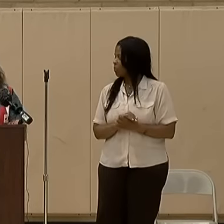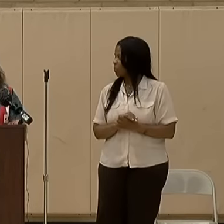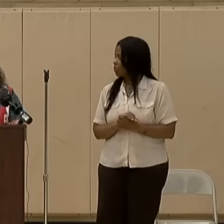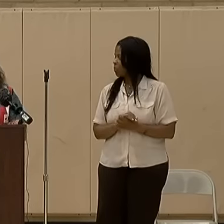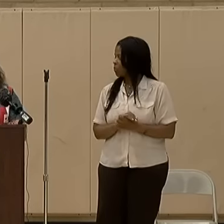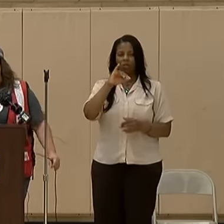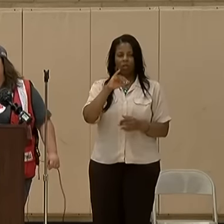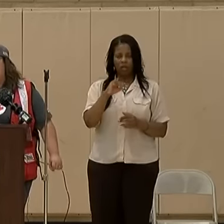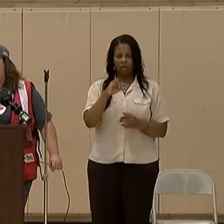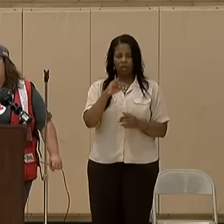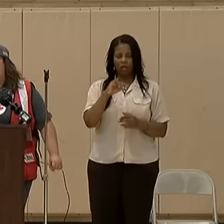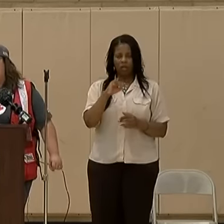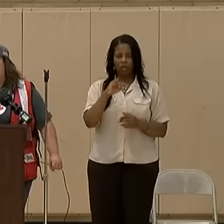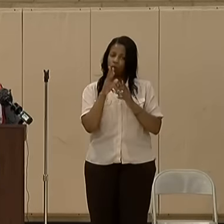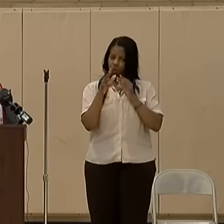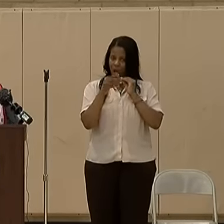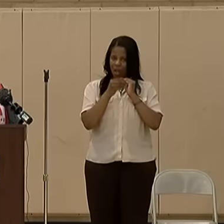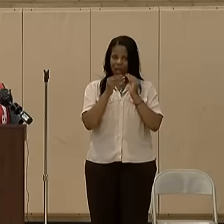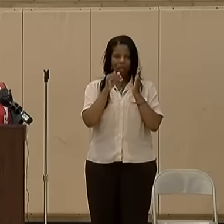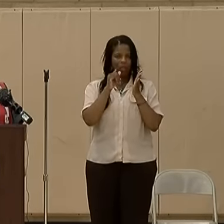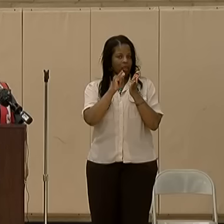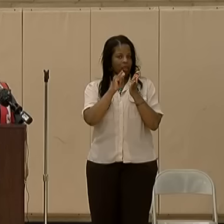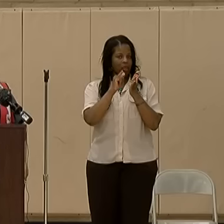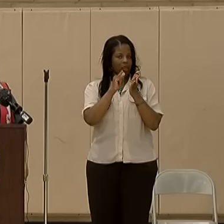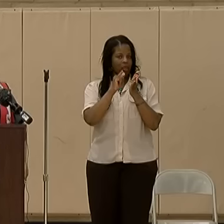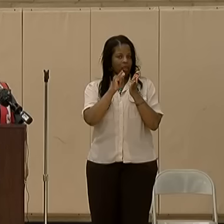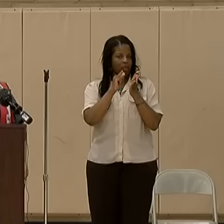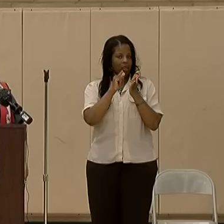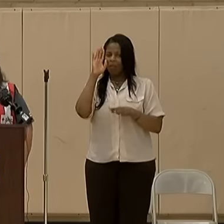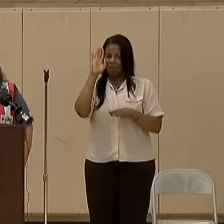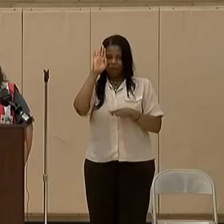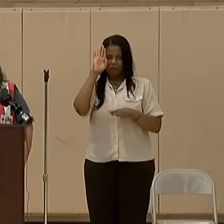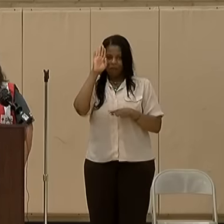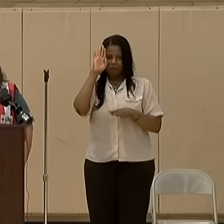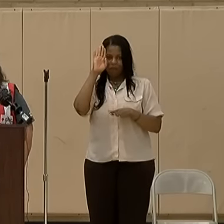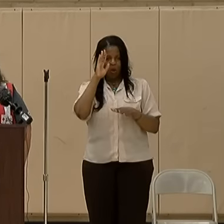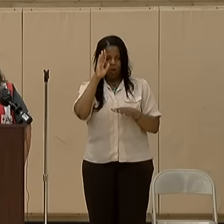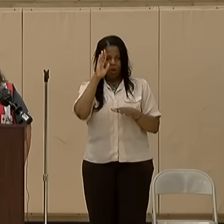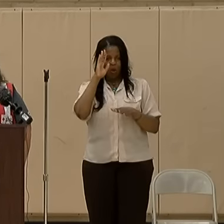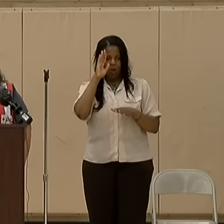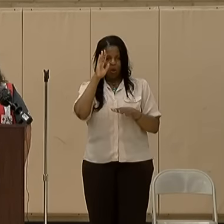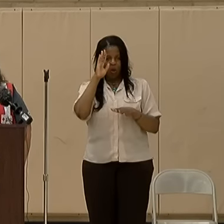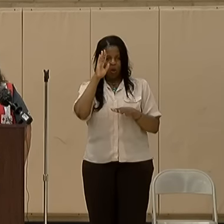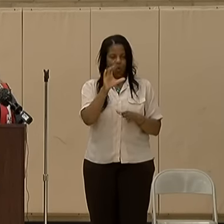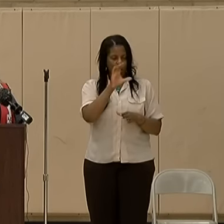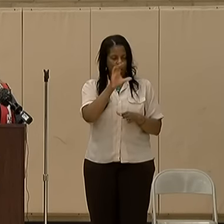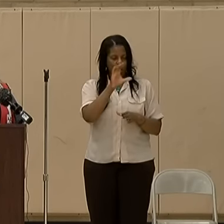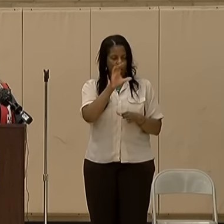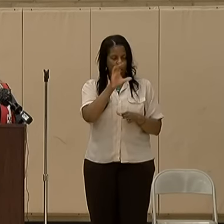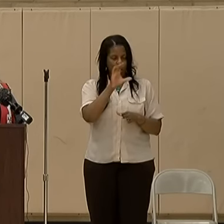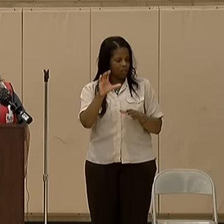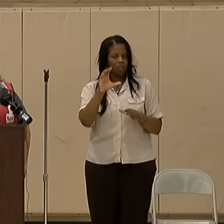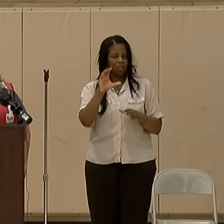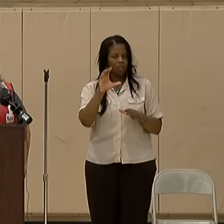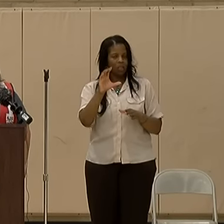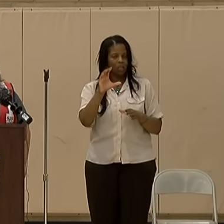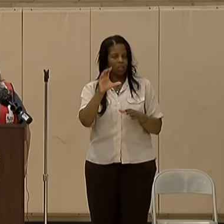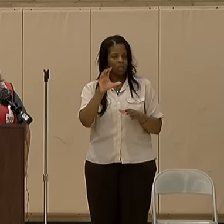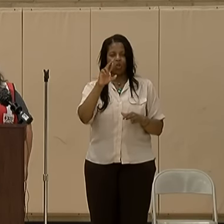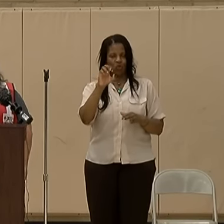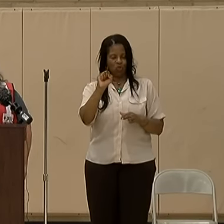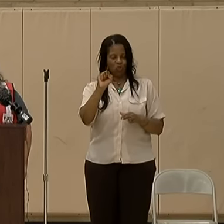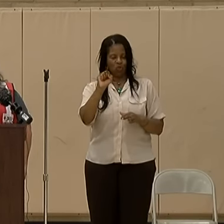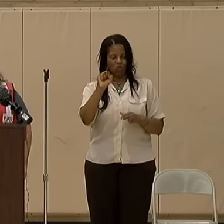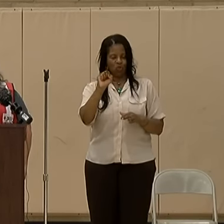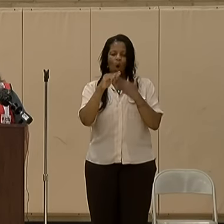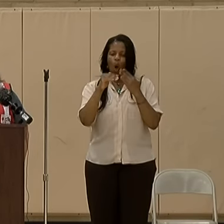everybody. I would just like to add that similar to the firefighters, our Red Cross shelters are staffed with all the supplies that they need at this time. If you would like to